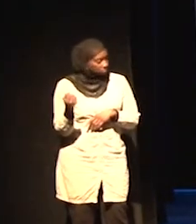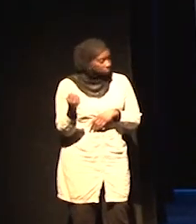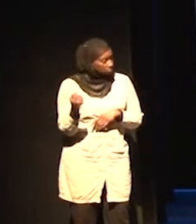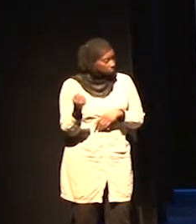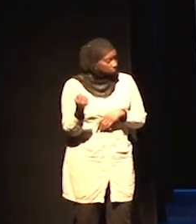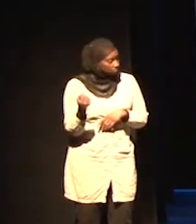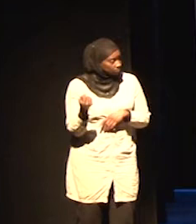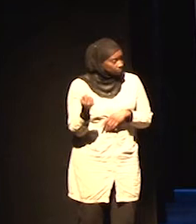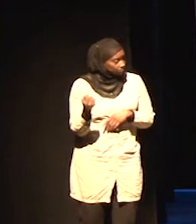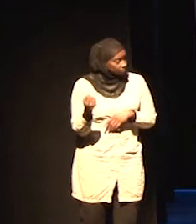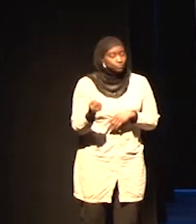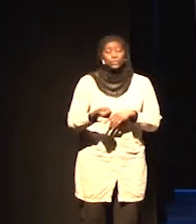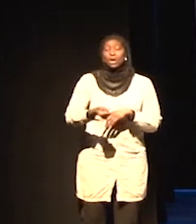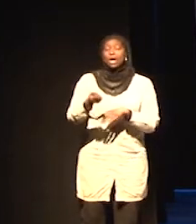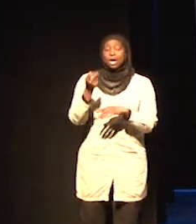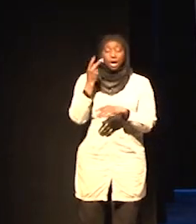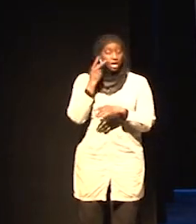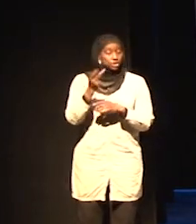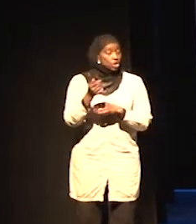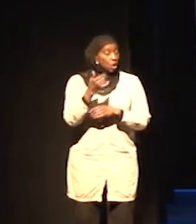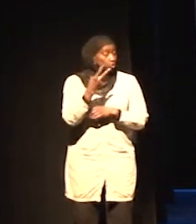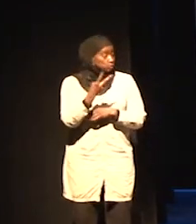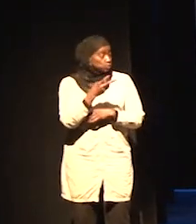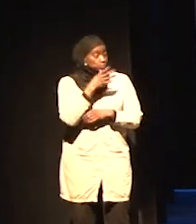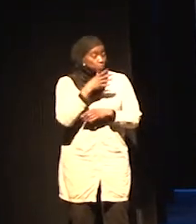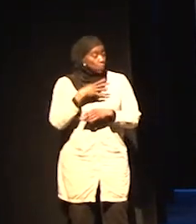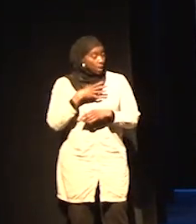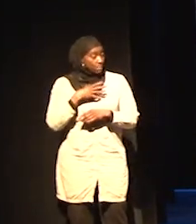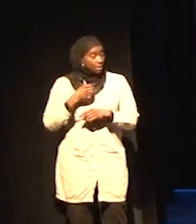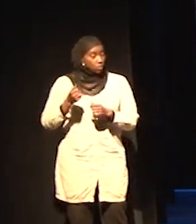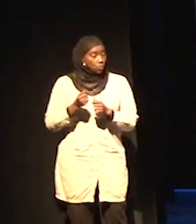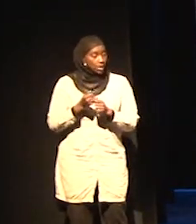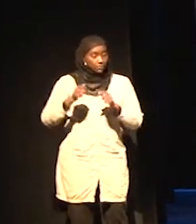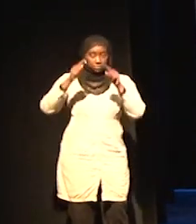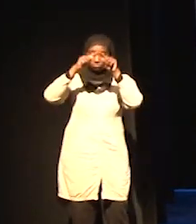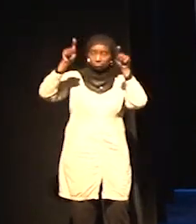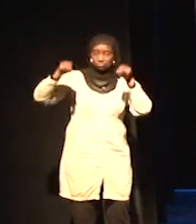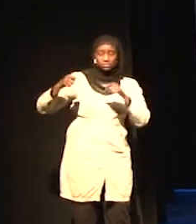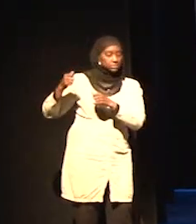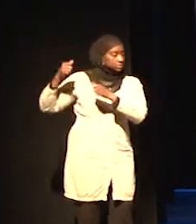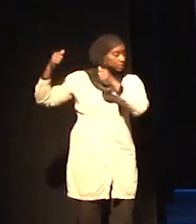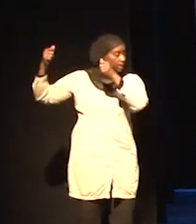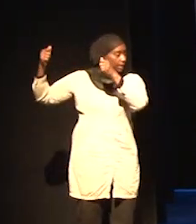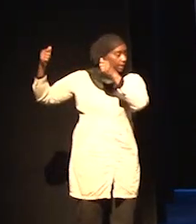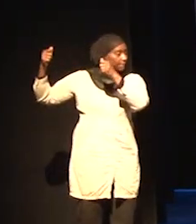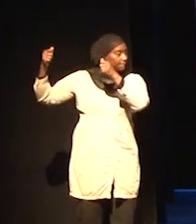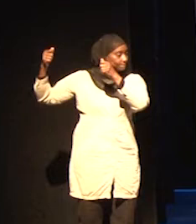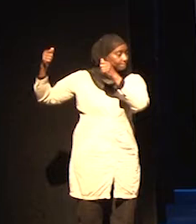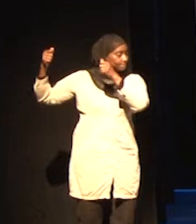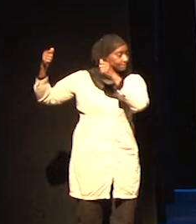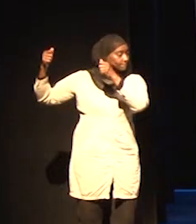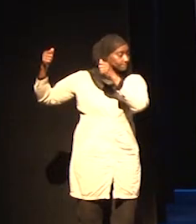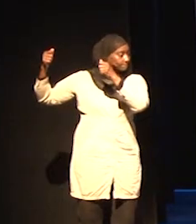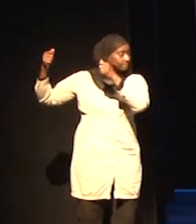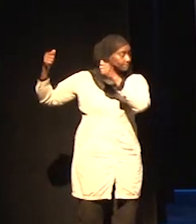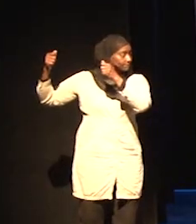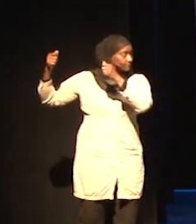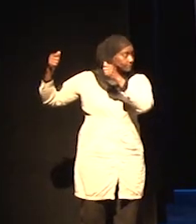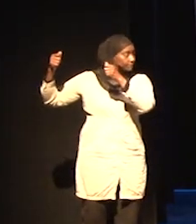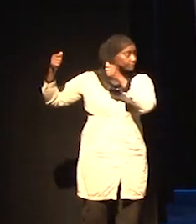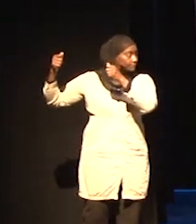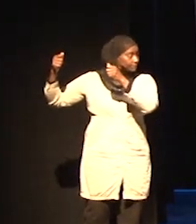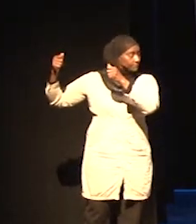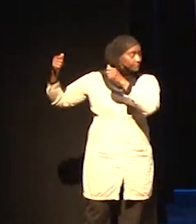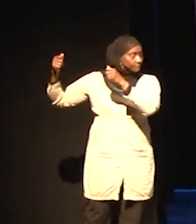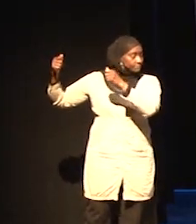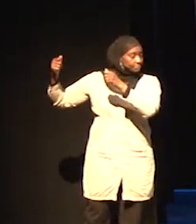had sign in their hand. I pay my greetings and respects to